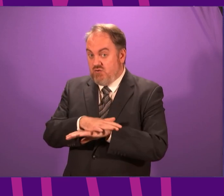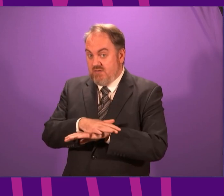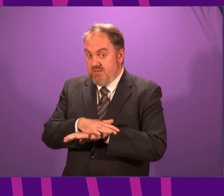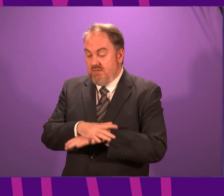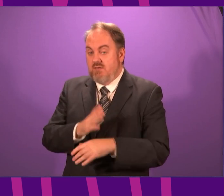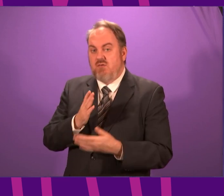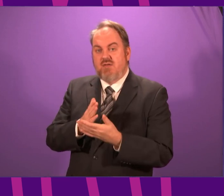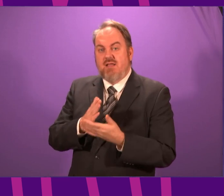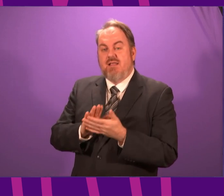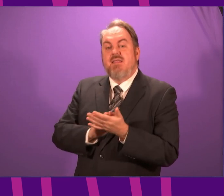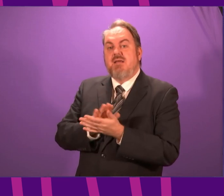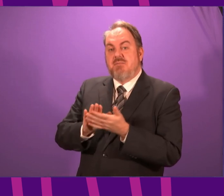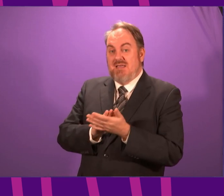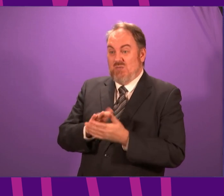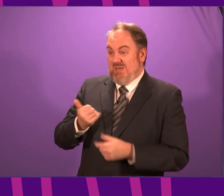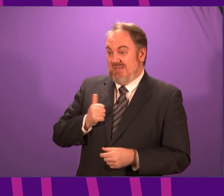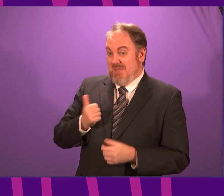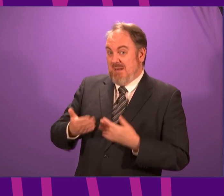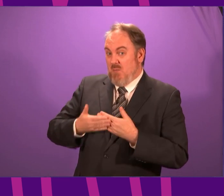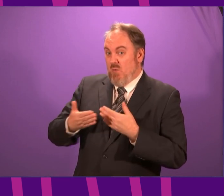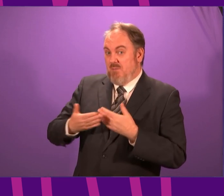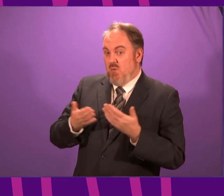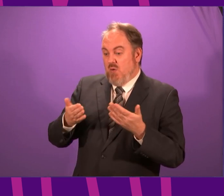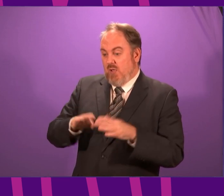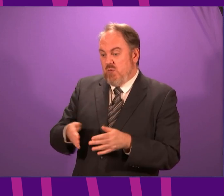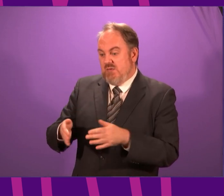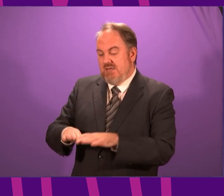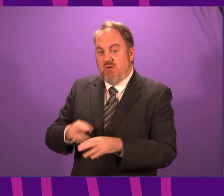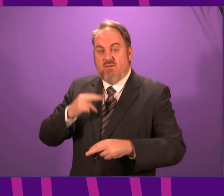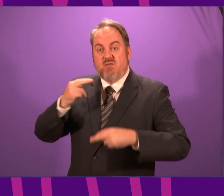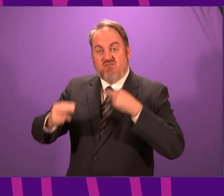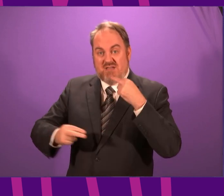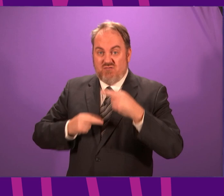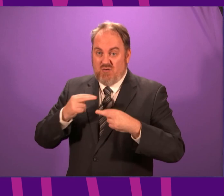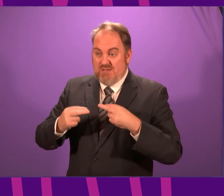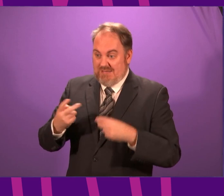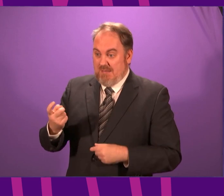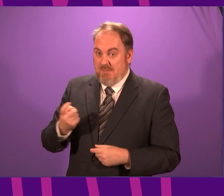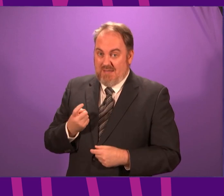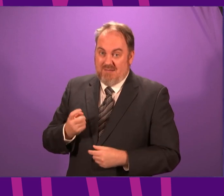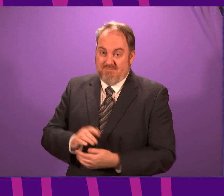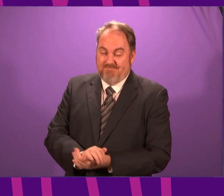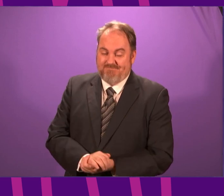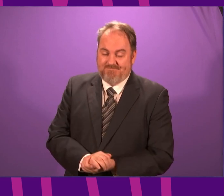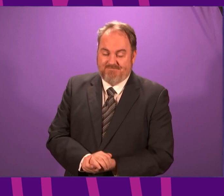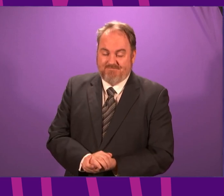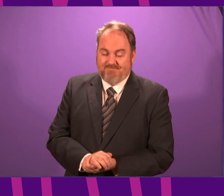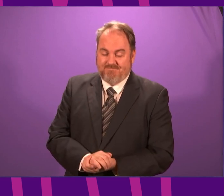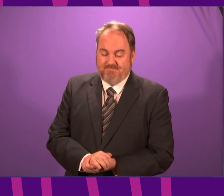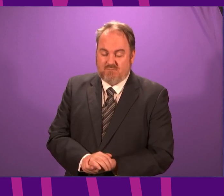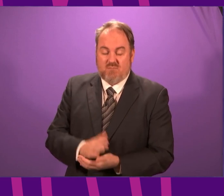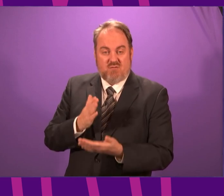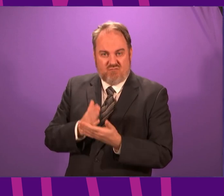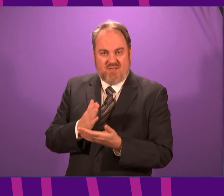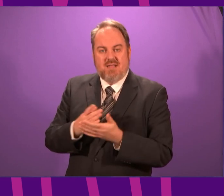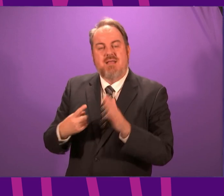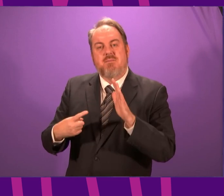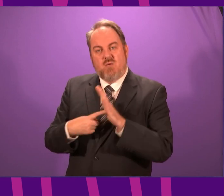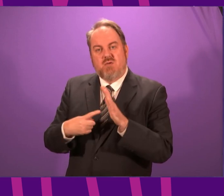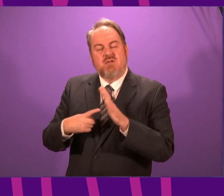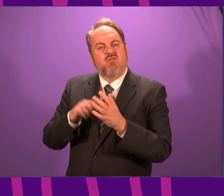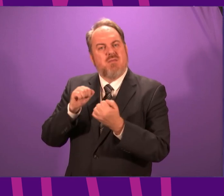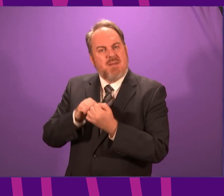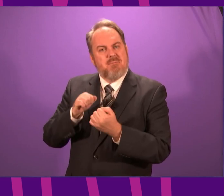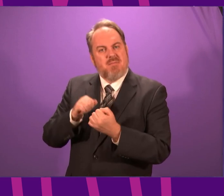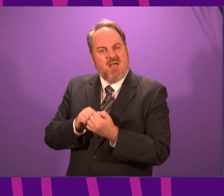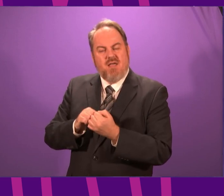expected to have more closures in the coming months, depending on what level they happen to be in. So we must make sure that those